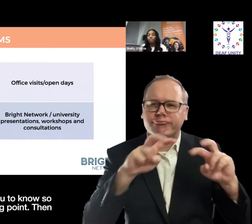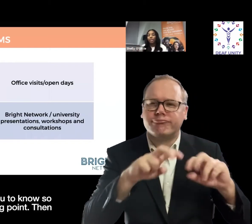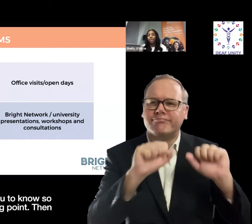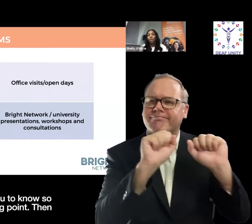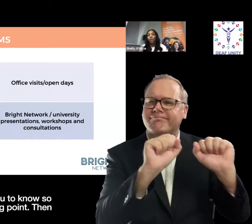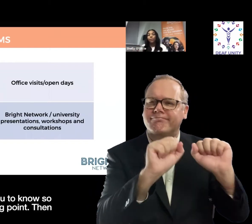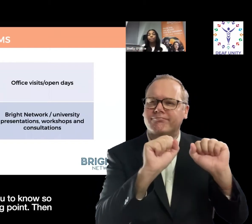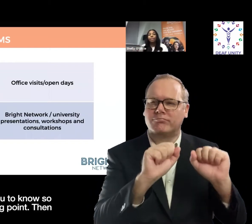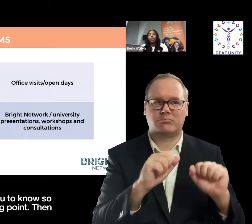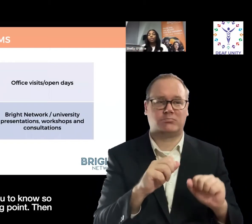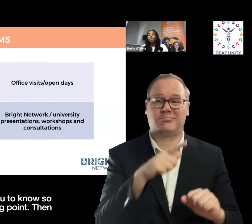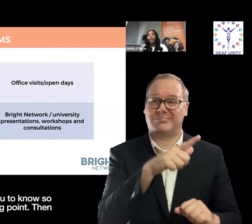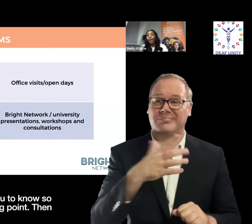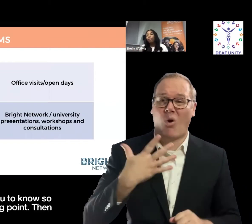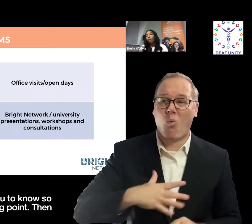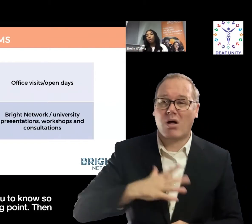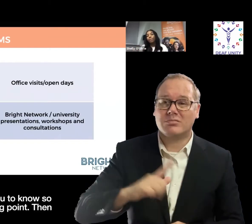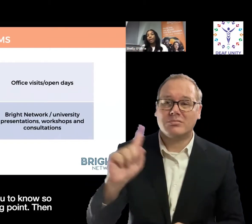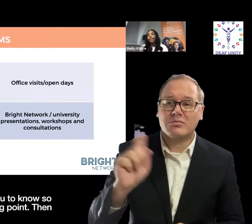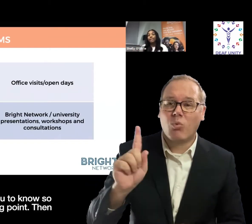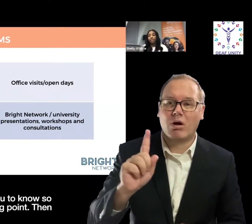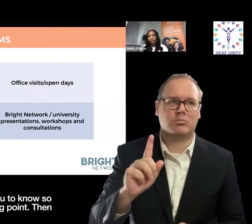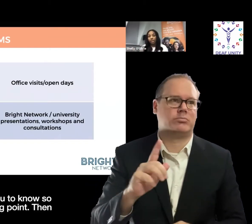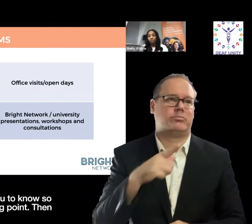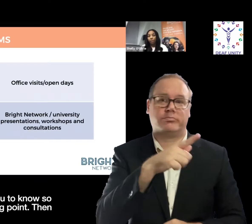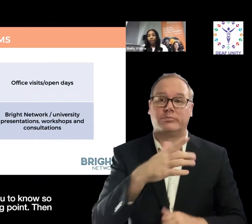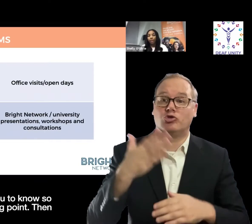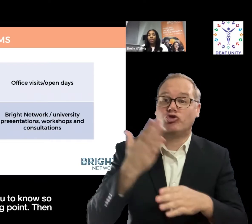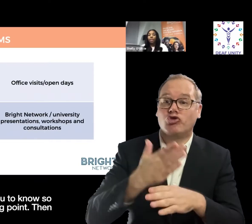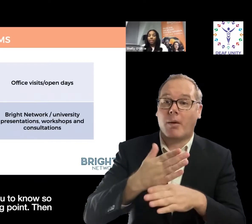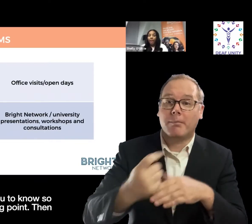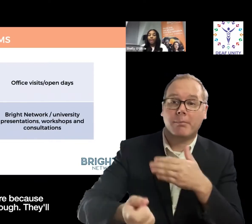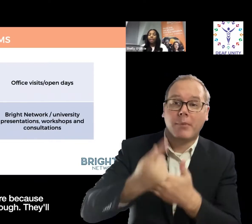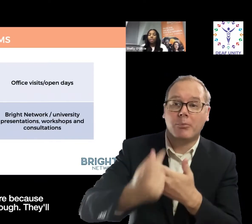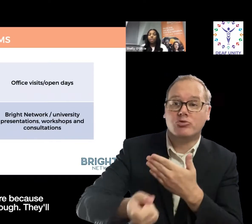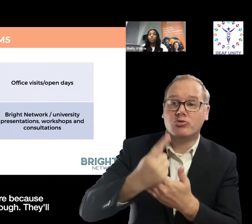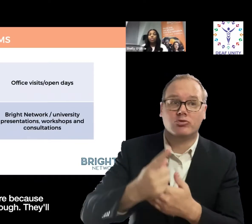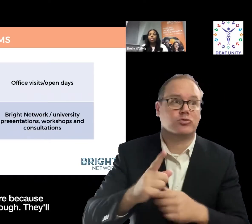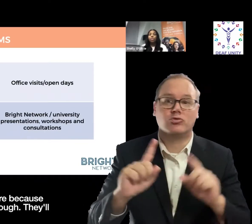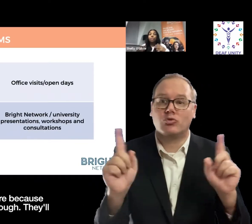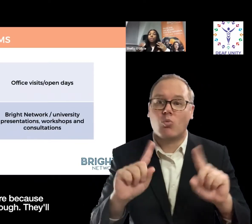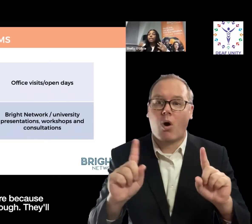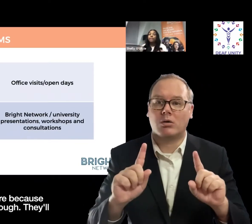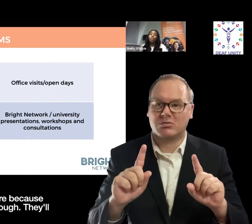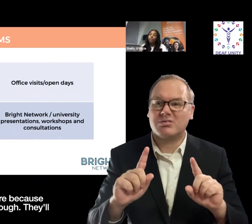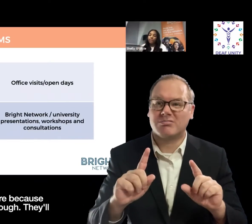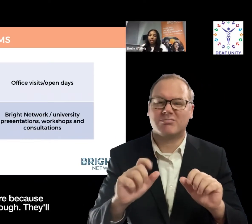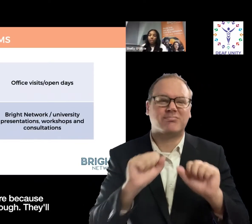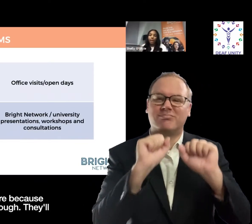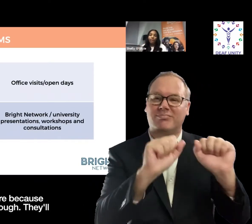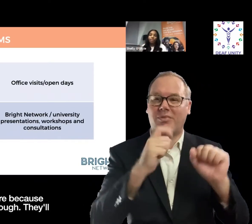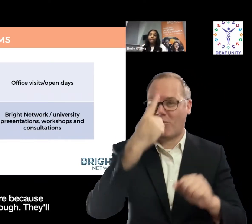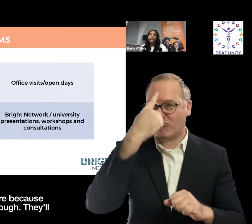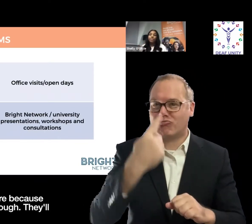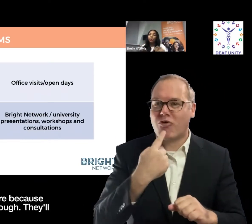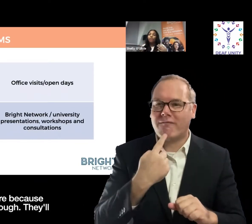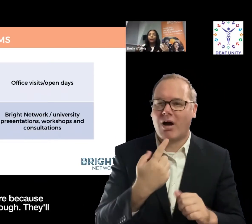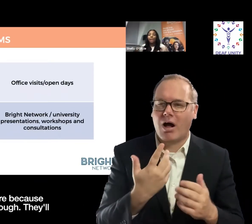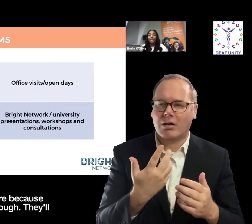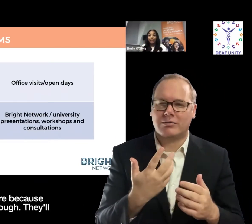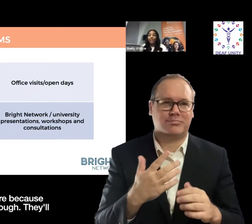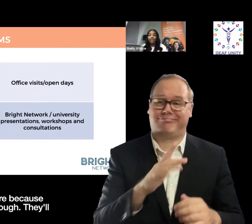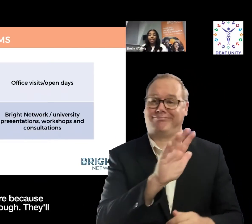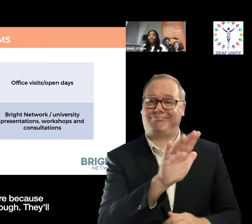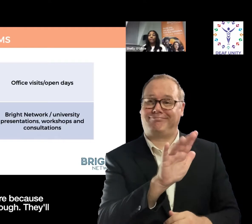what they'll expect you to know. So check out firm websites as a starting point. Then don't just leave your research there, because that's not going to